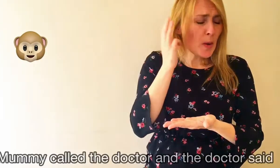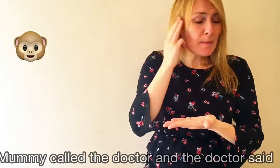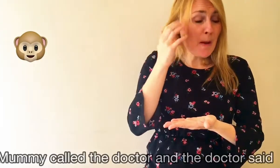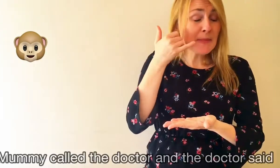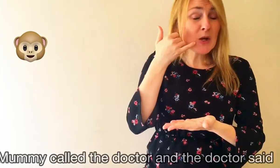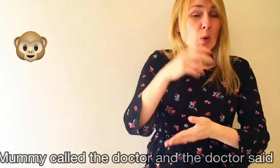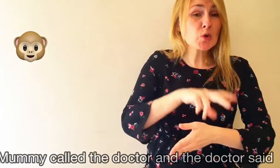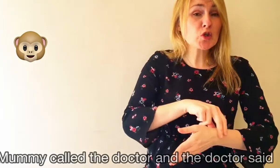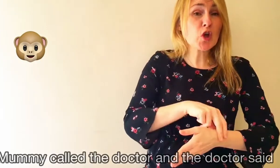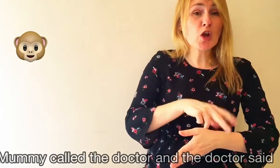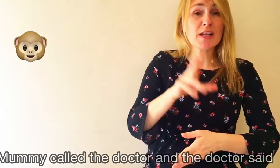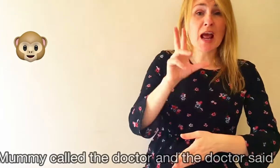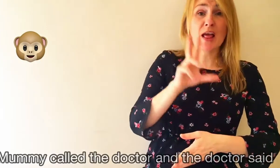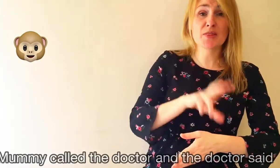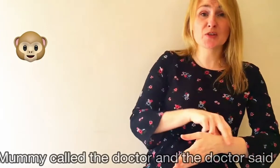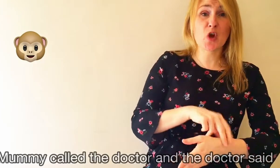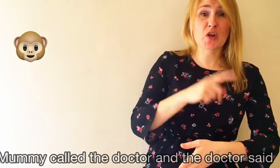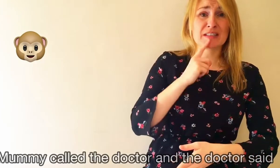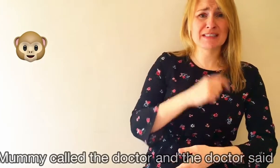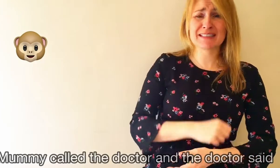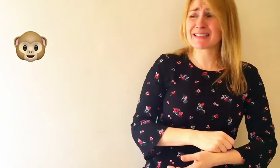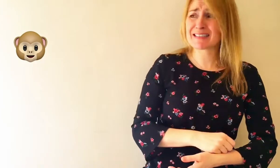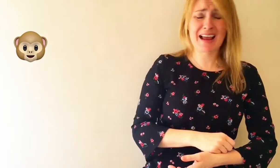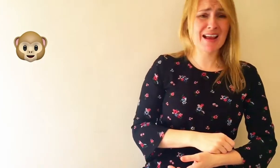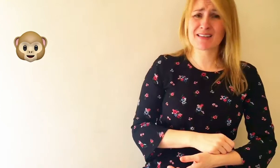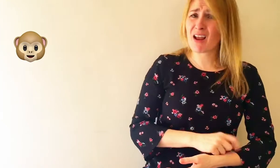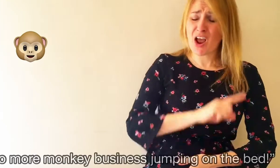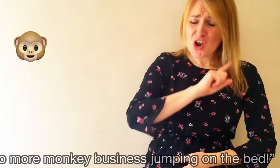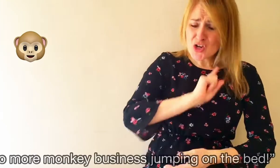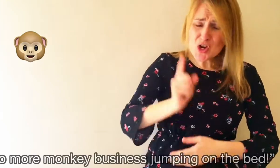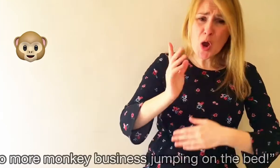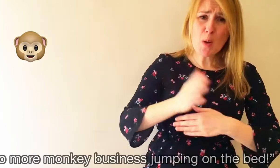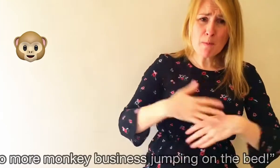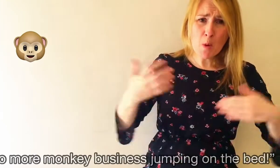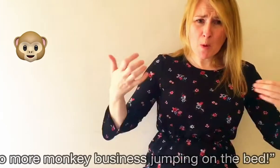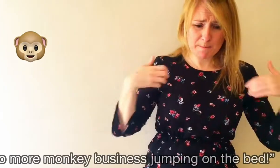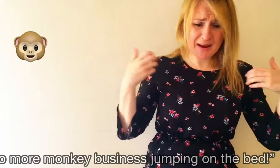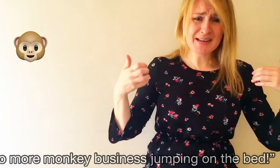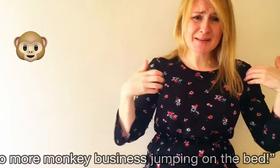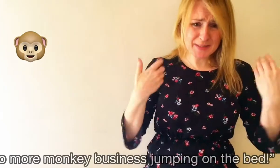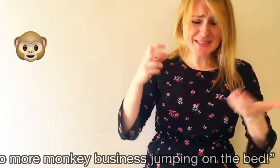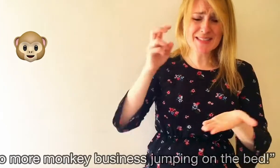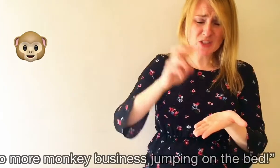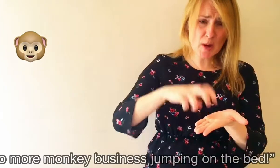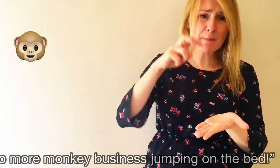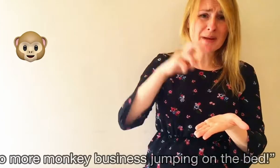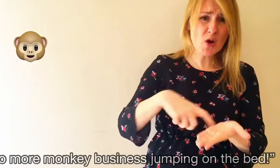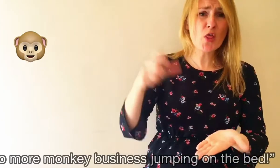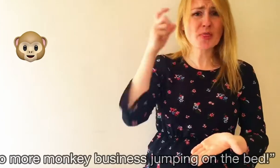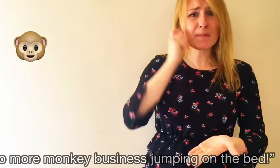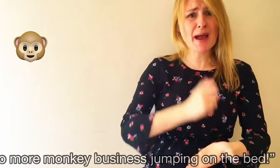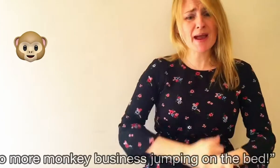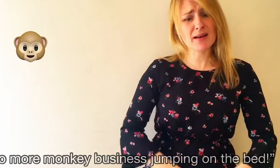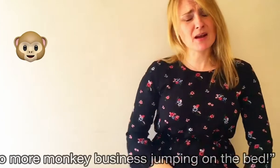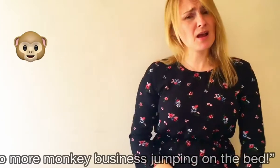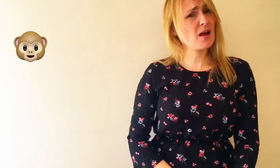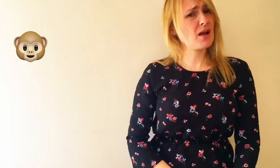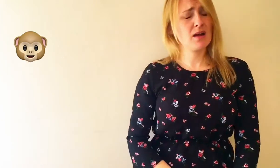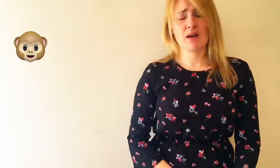Mammy called the doctor and the doctor said, no more monkey business bouncing on the bed. Two